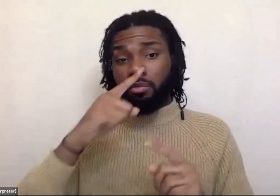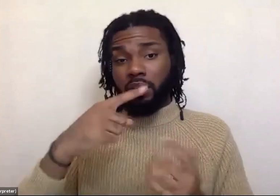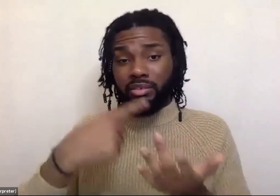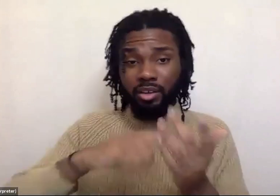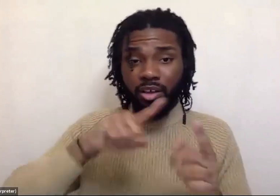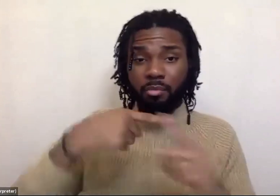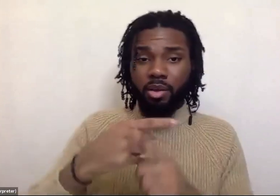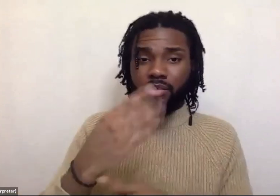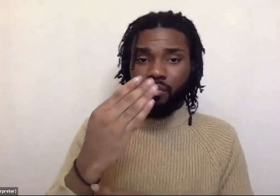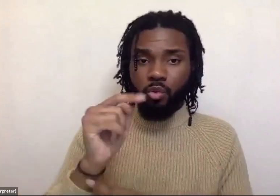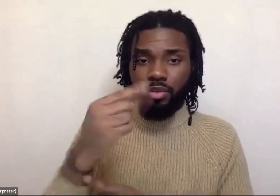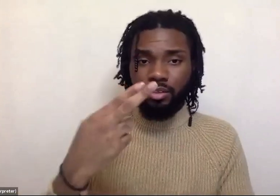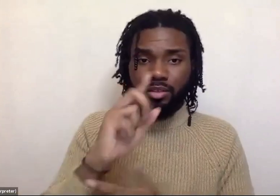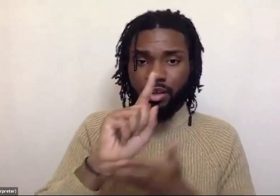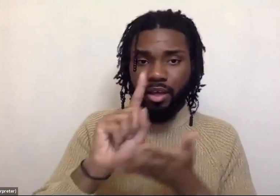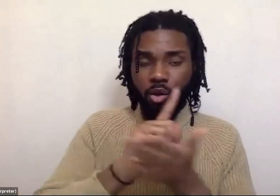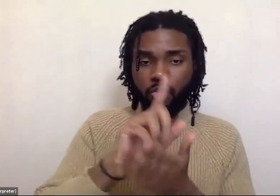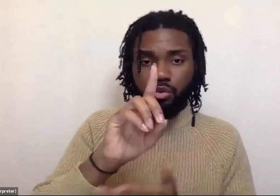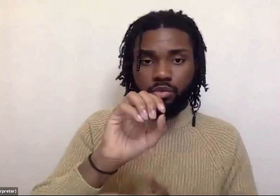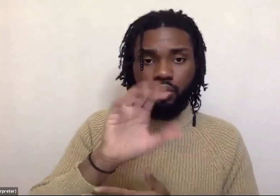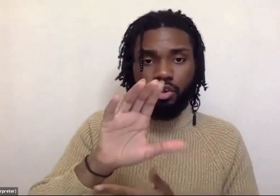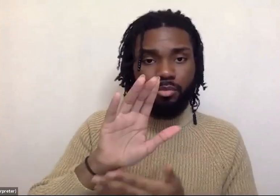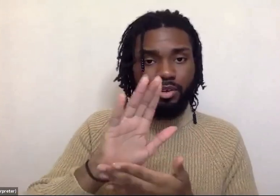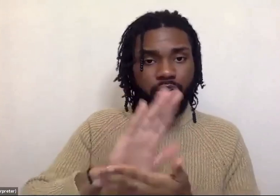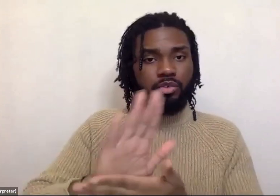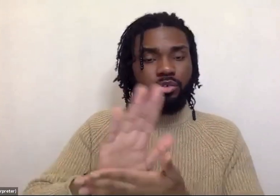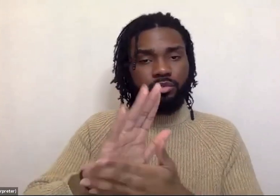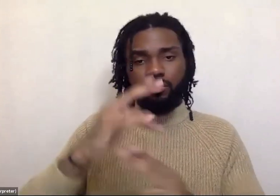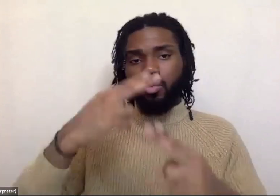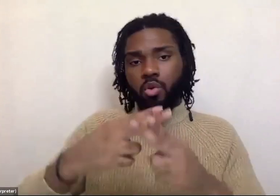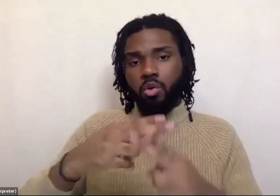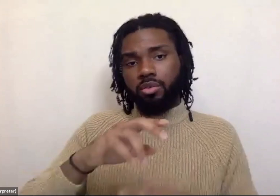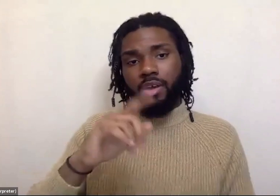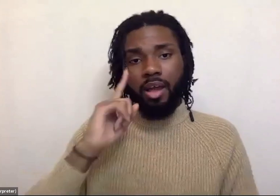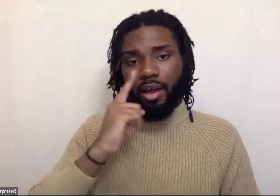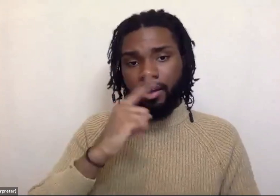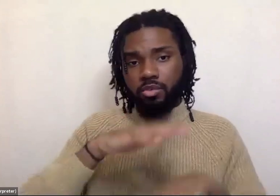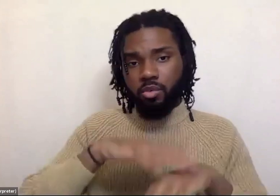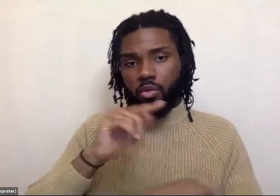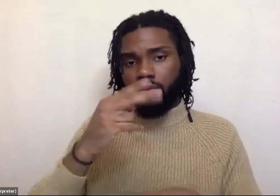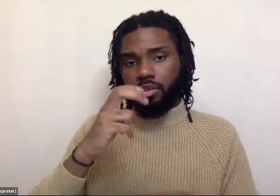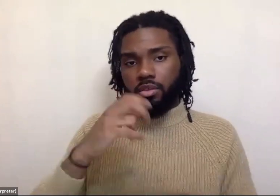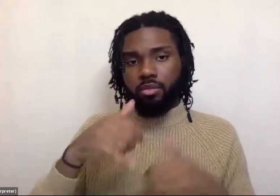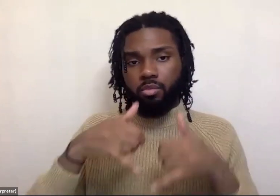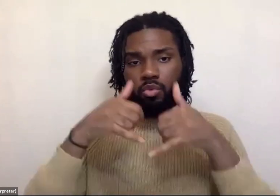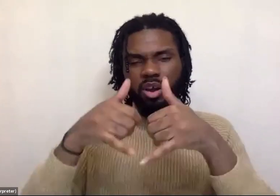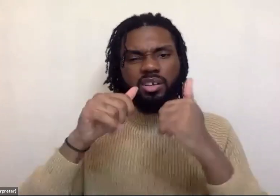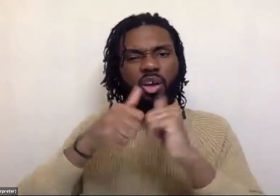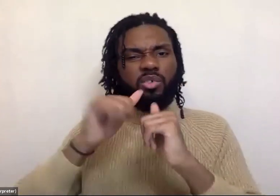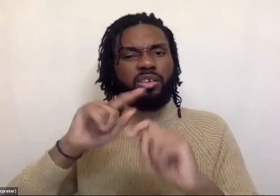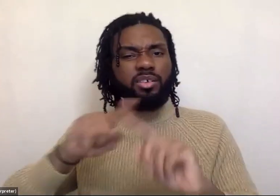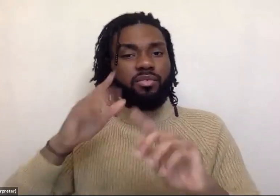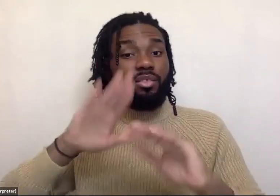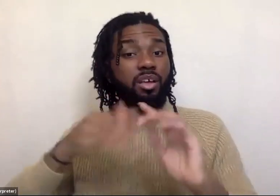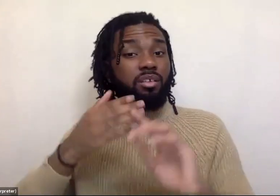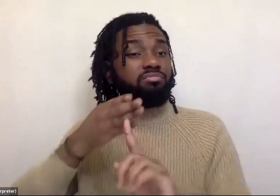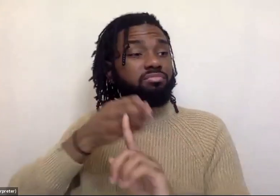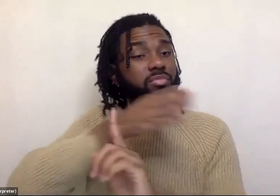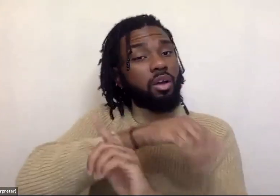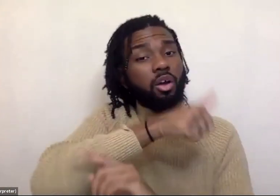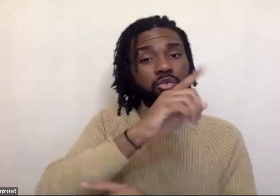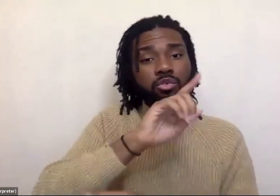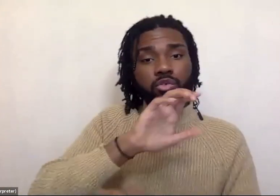14-hour documentary series, Eyes on the Prize? How did it differ from previous documentaries, and what did it teach you